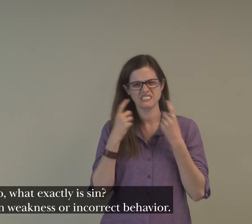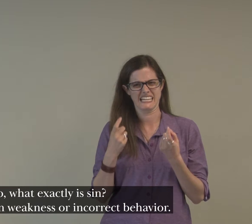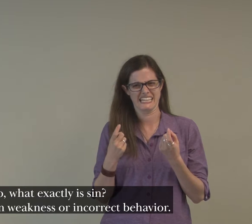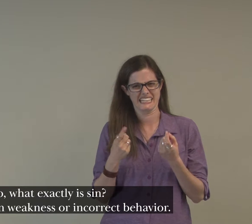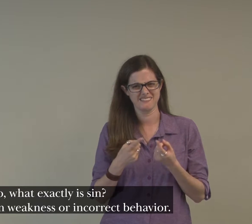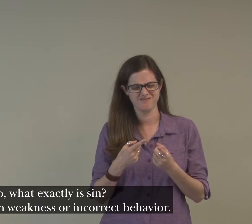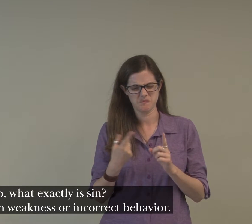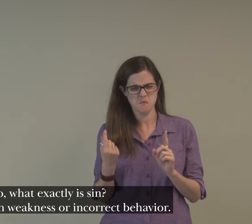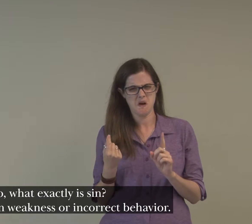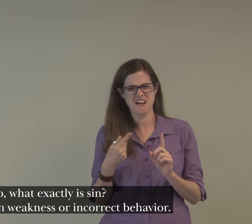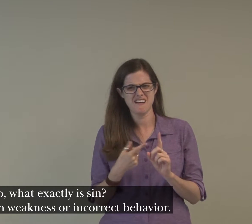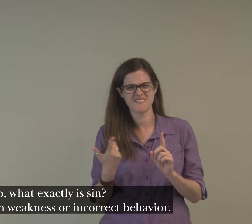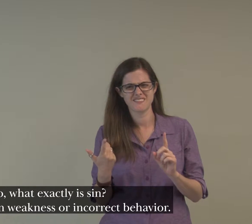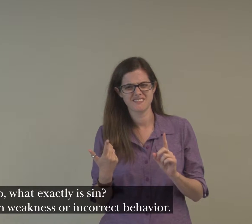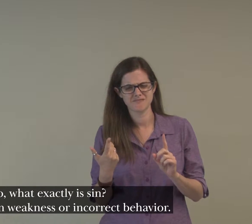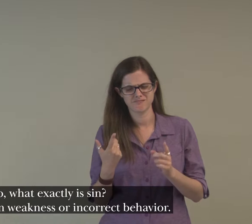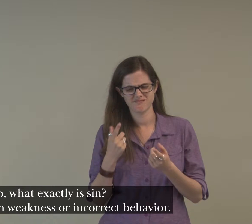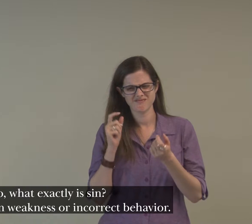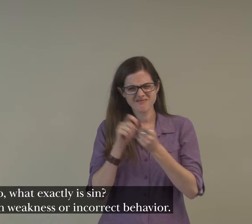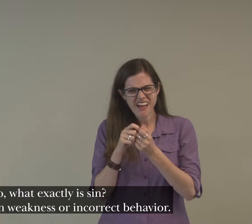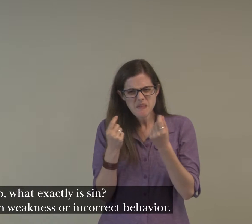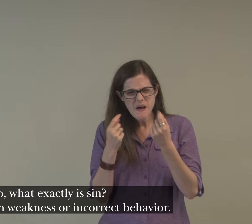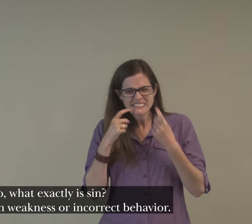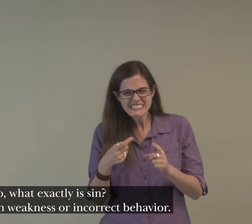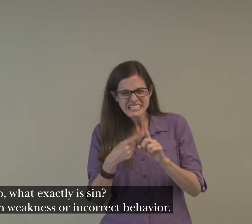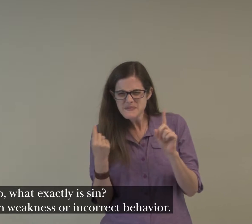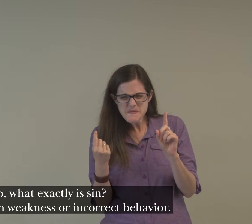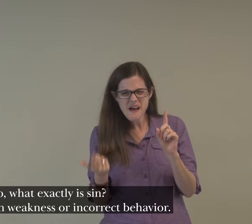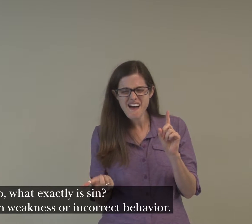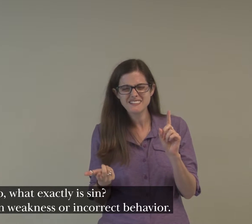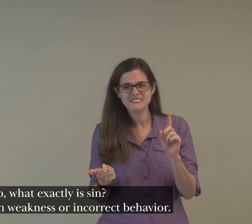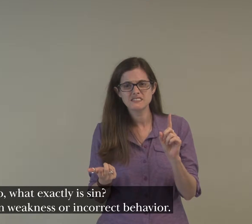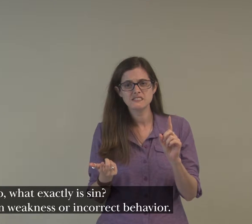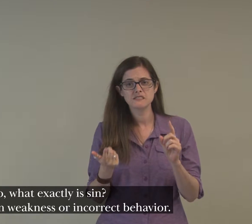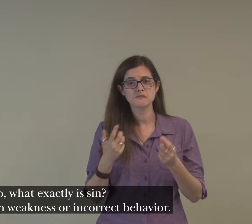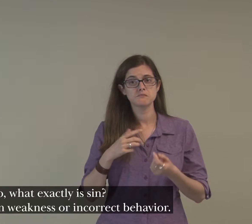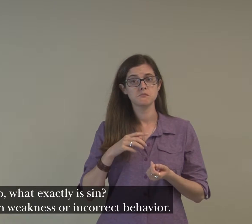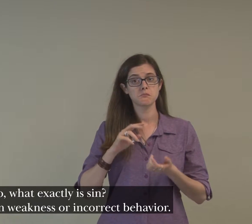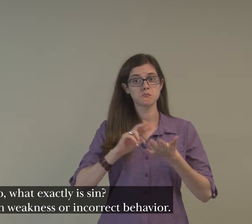sin? It is more than weakness or incorrect behavior.